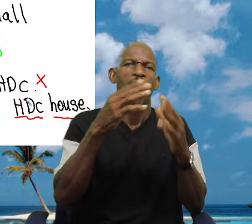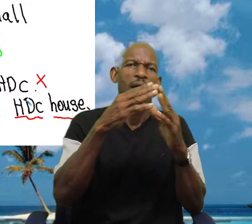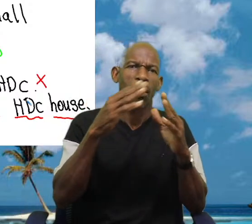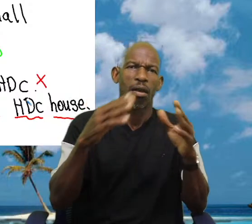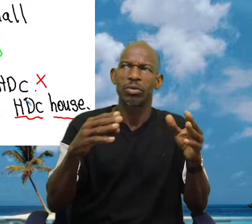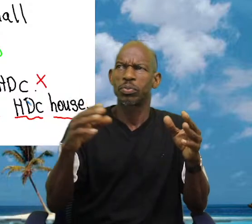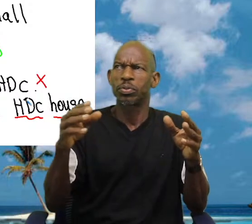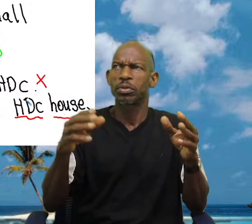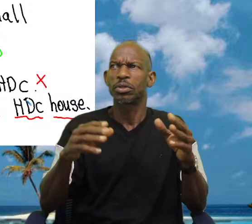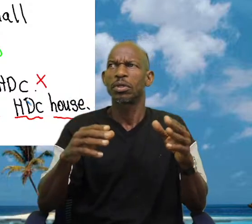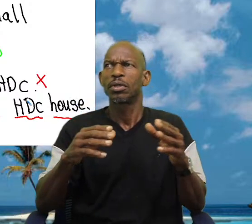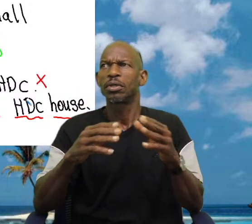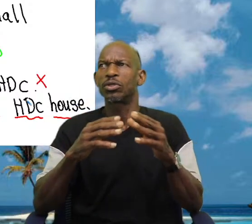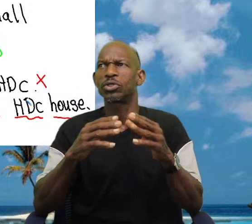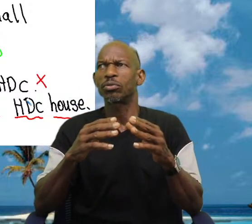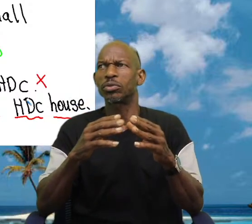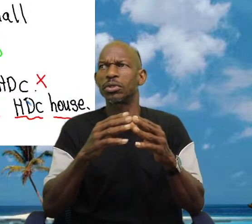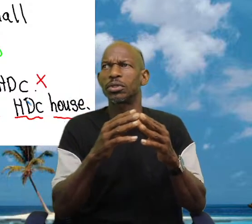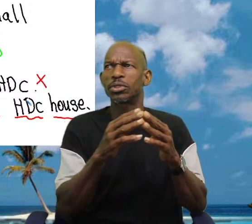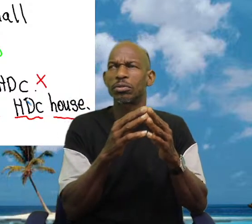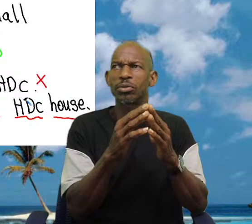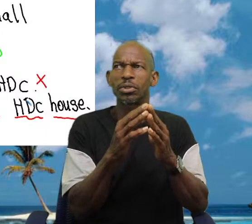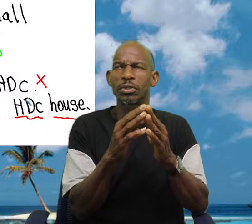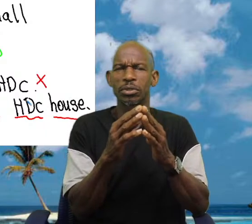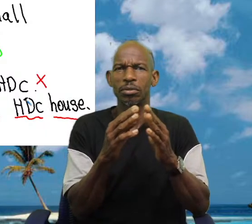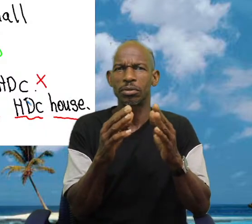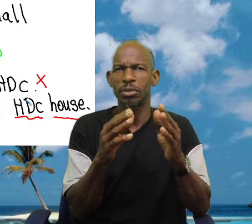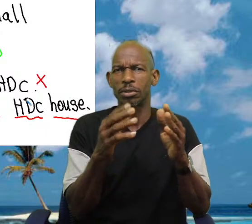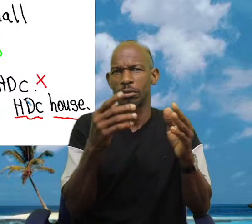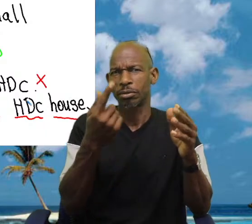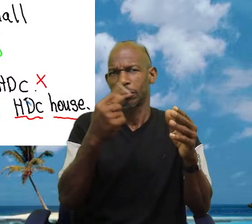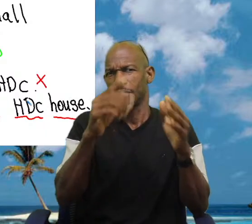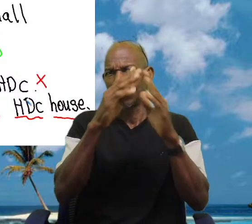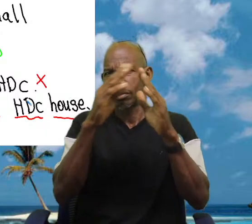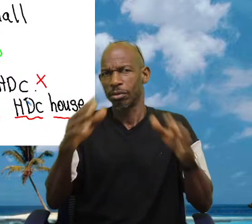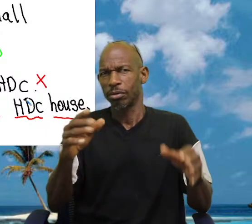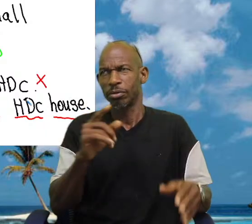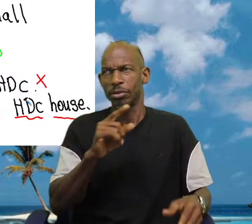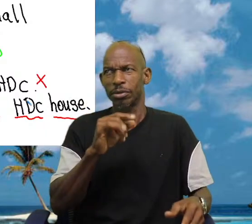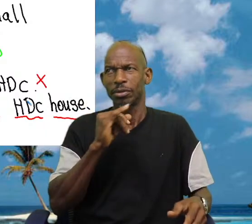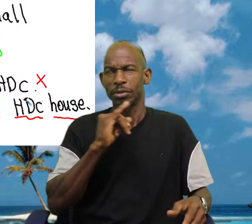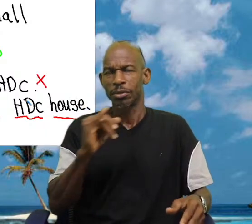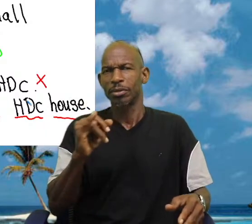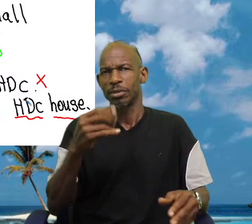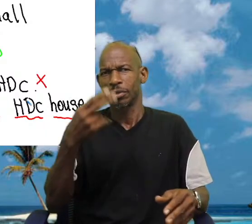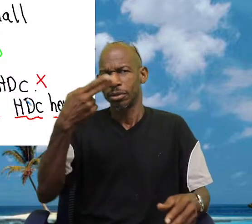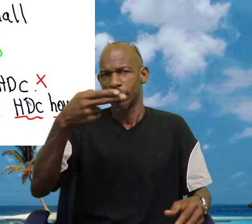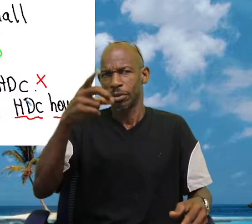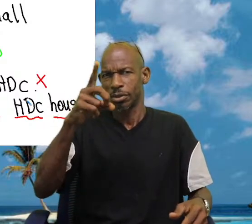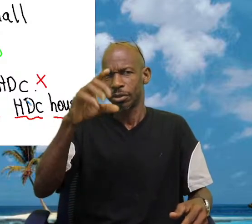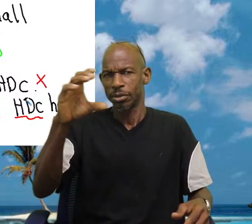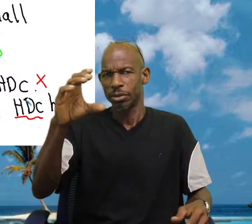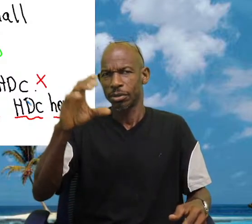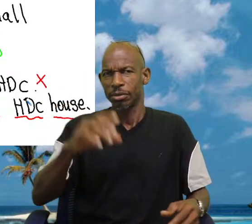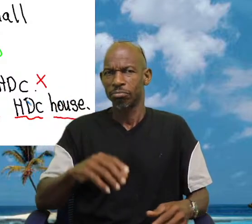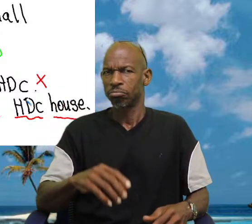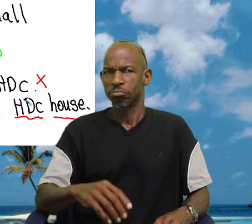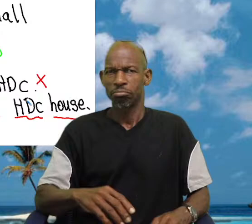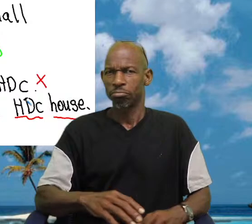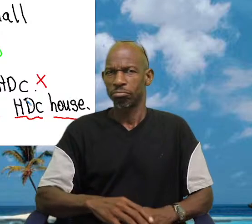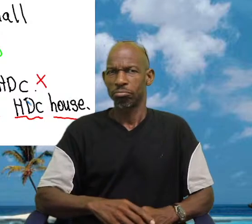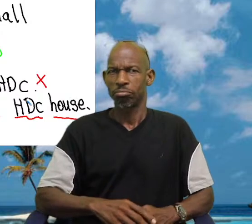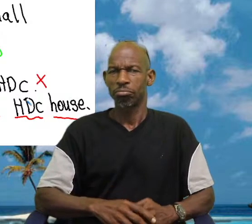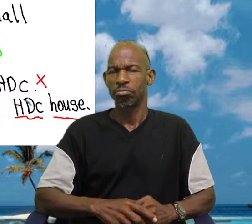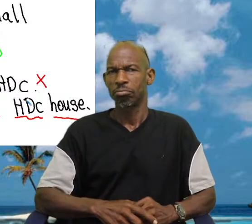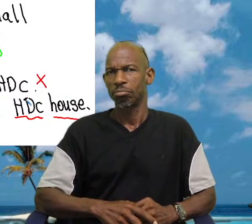If we sign it and dramatizing it in sign language, we can dramatize it like